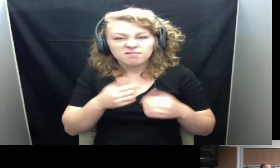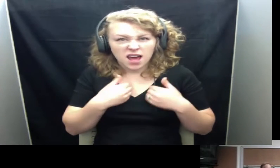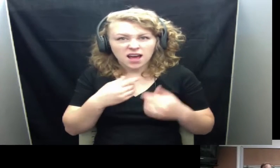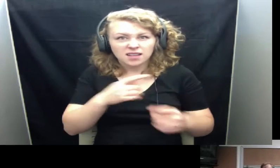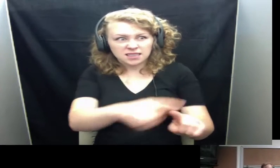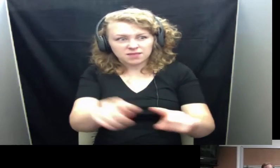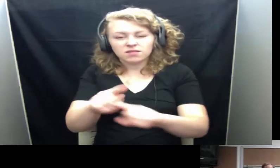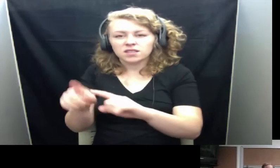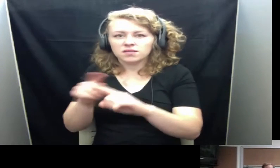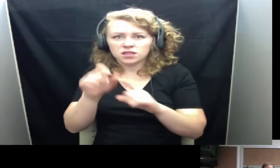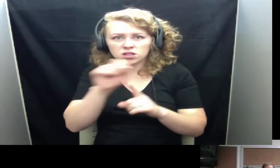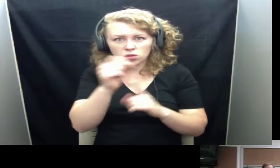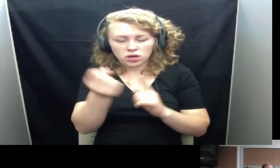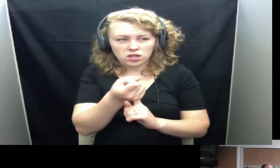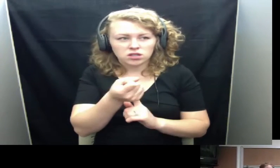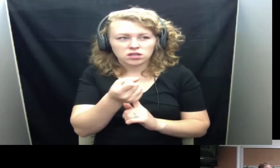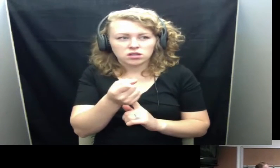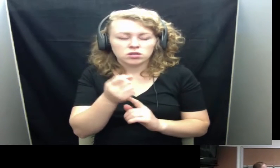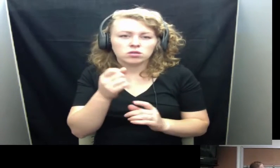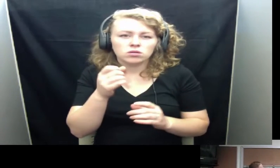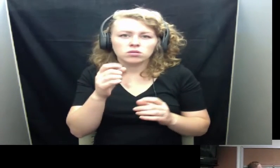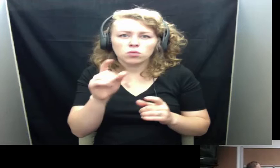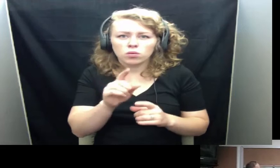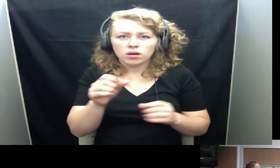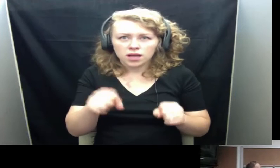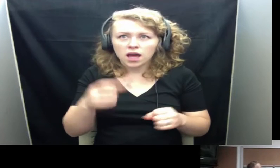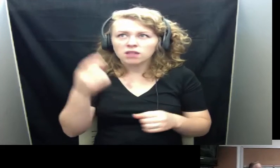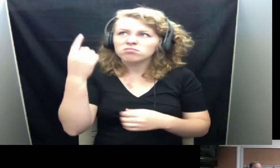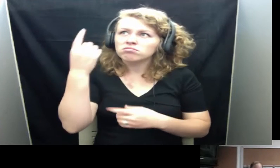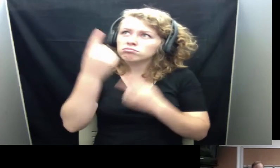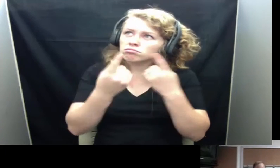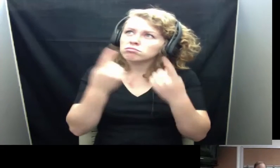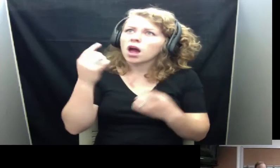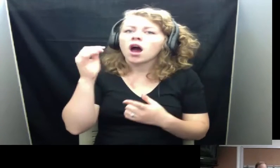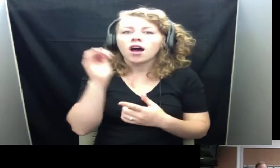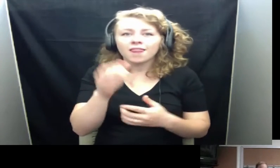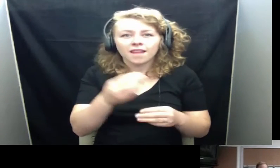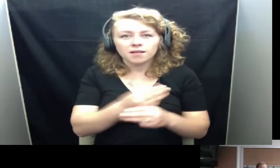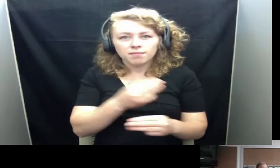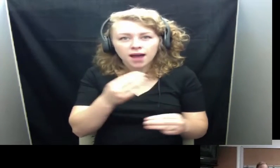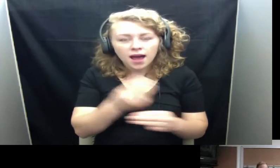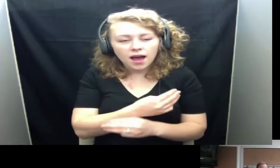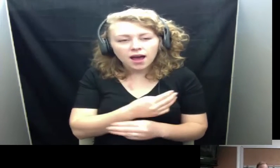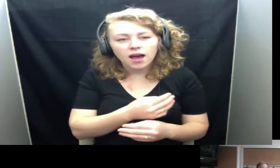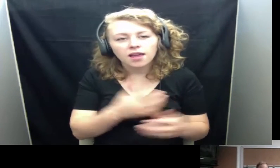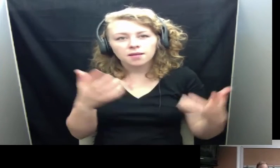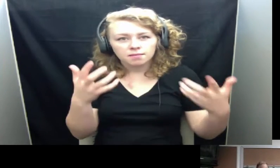use positive and negative numbers, and they're associated with a number line.